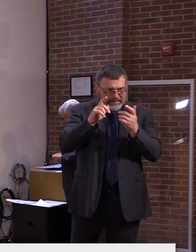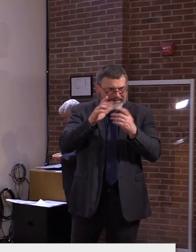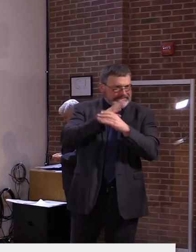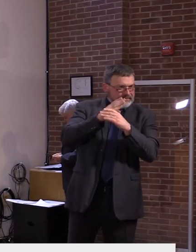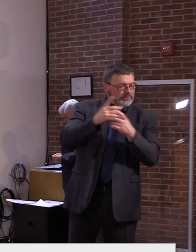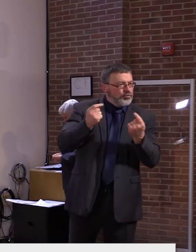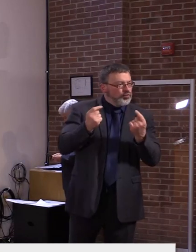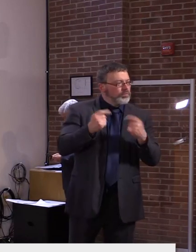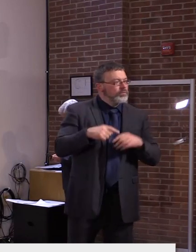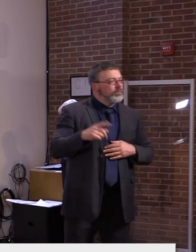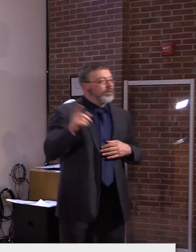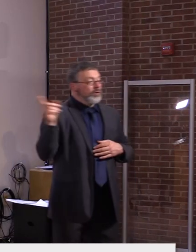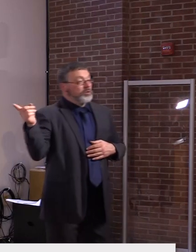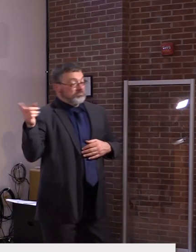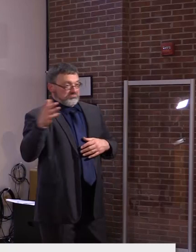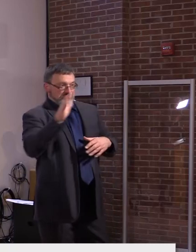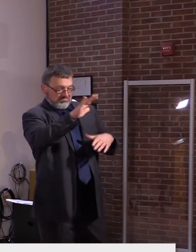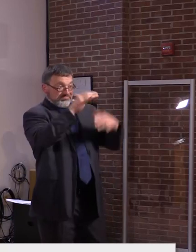generally have